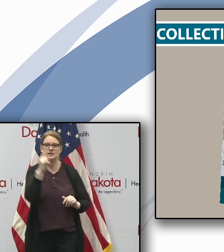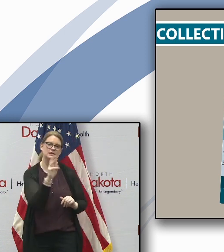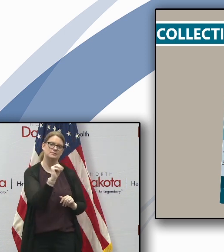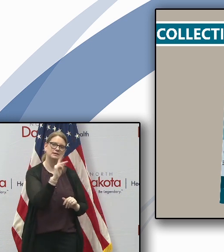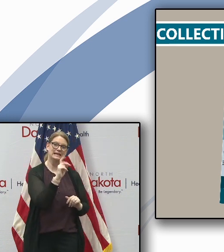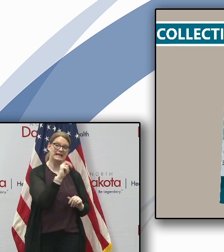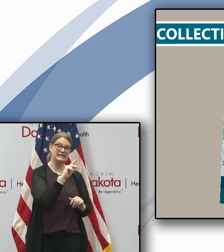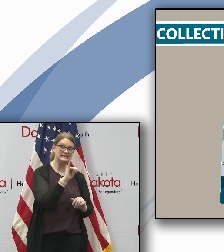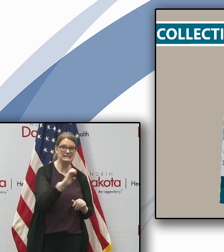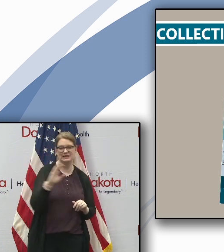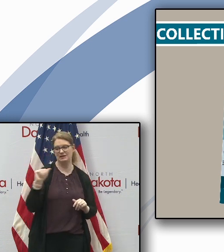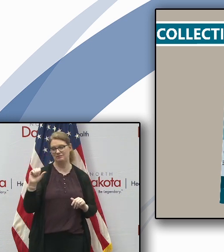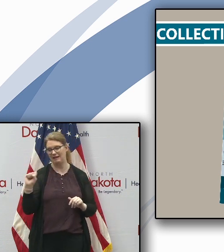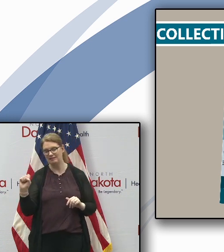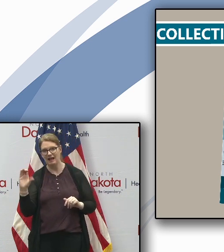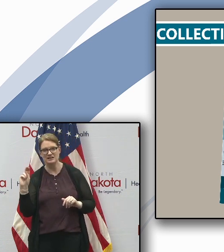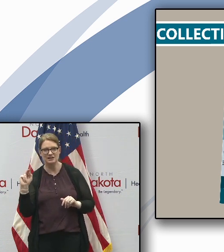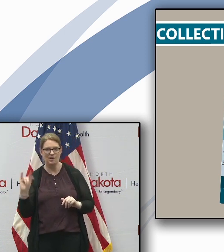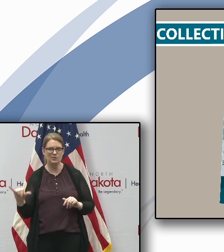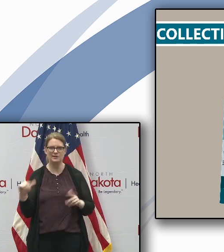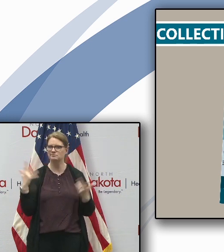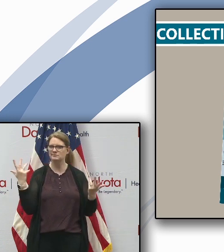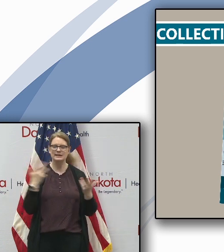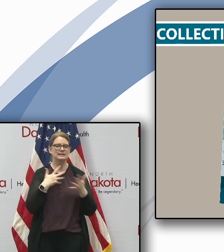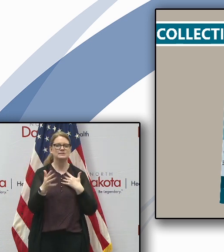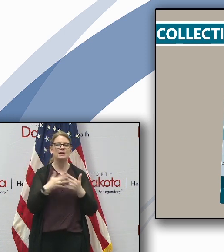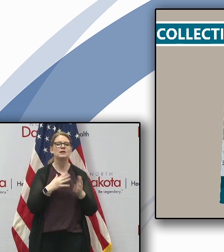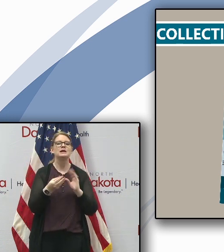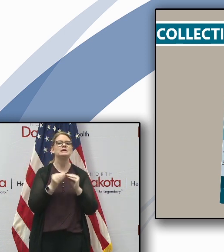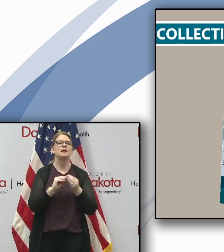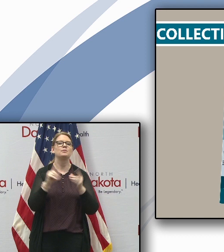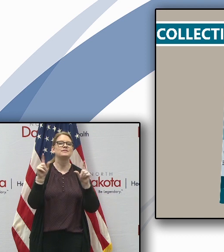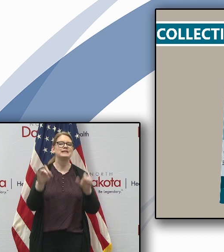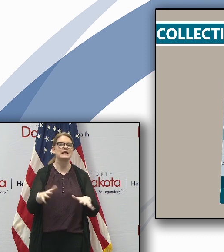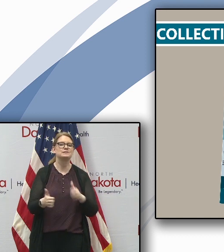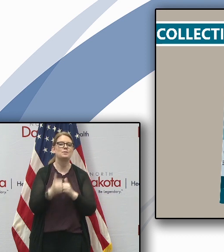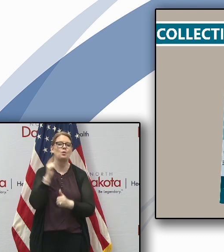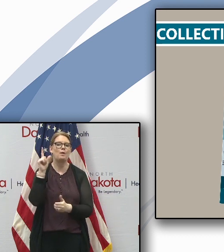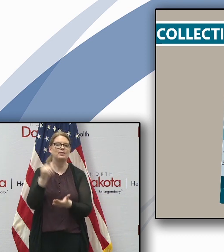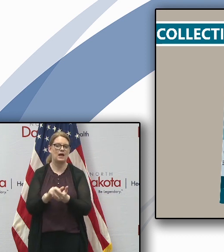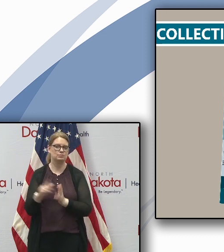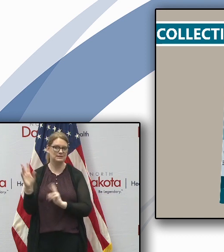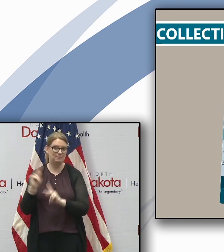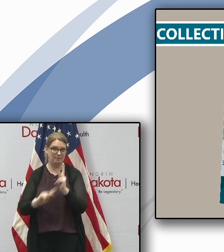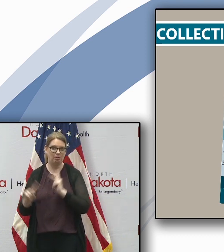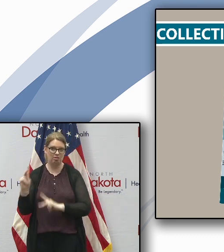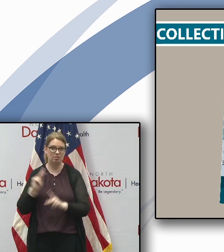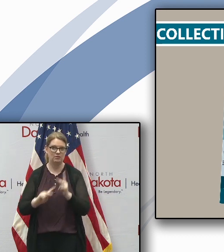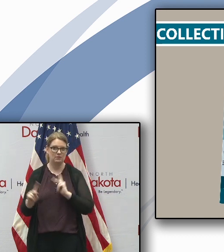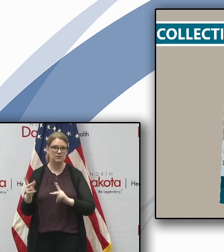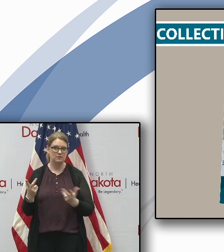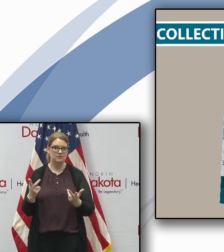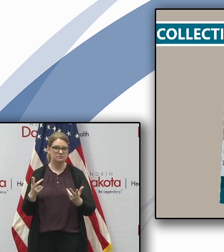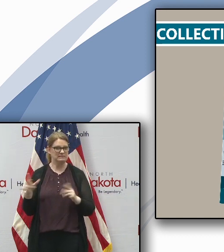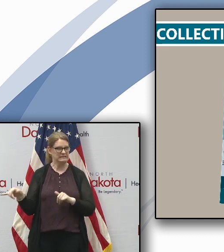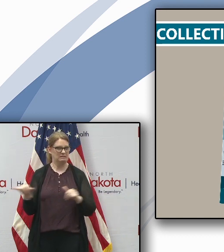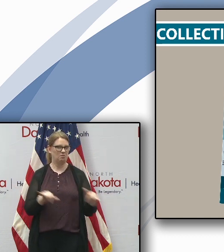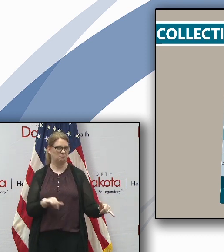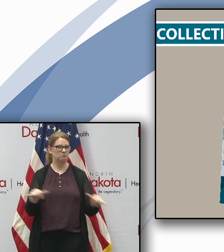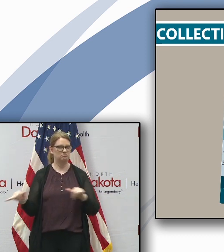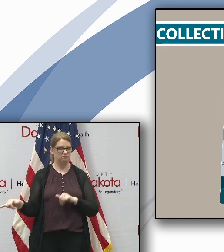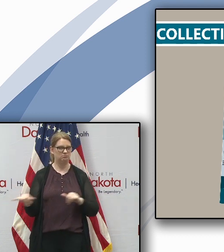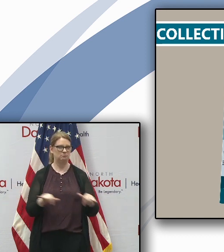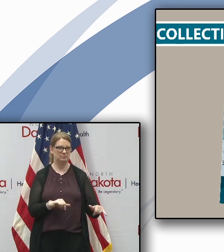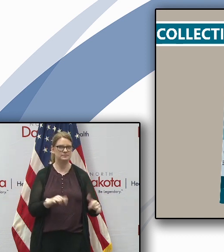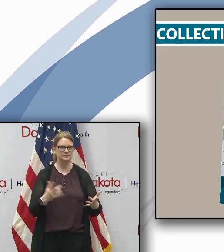County or you're in Cass County, in terms of number of tests per 1,000 people, they're very similar, and so we